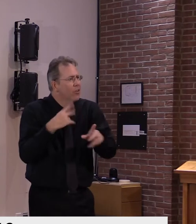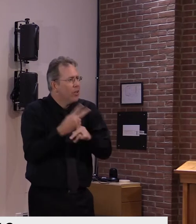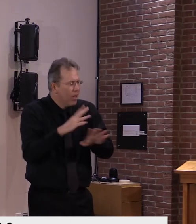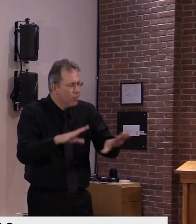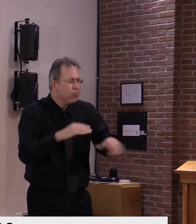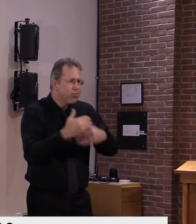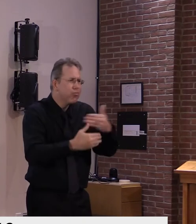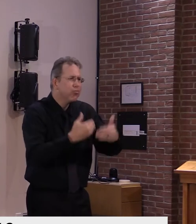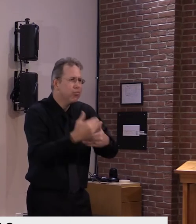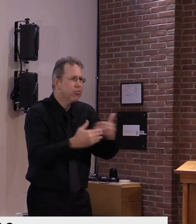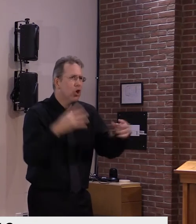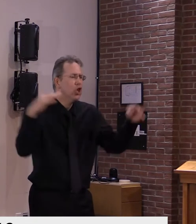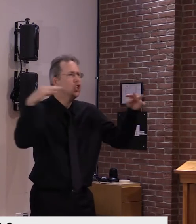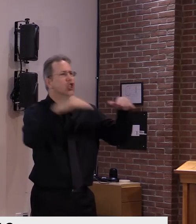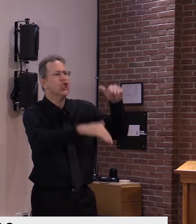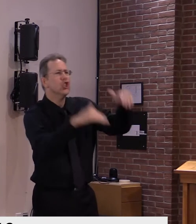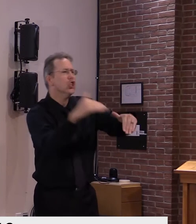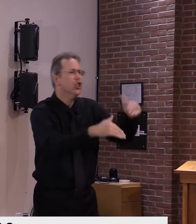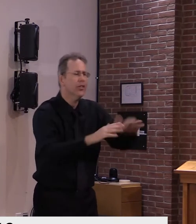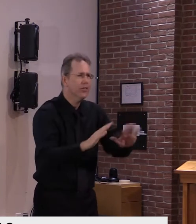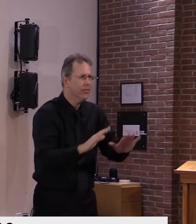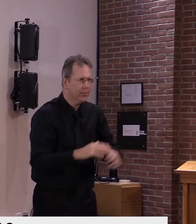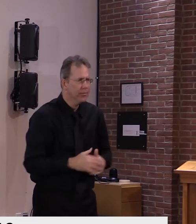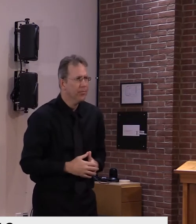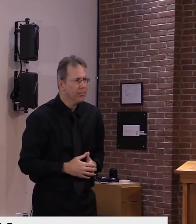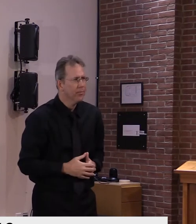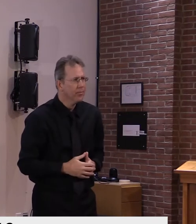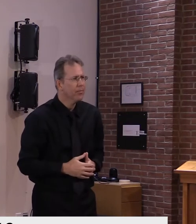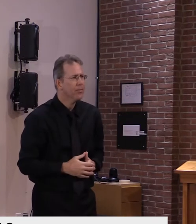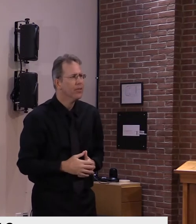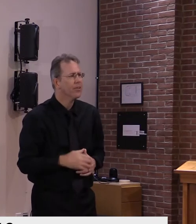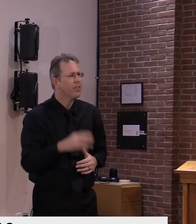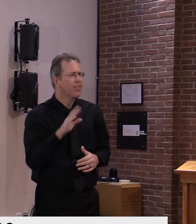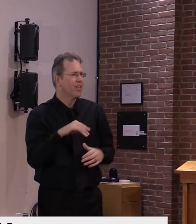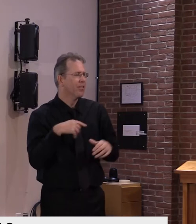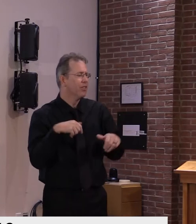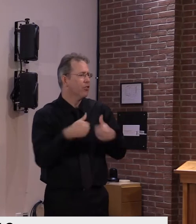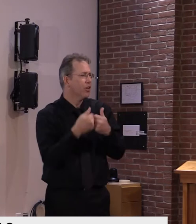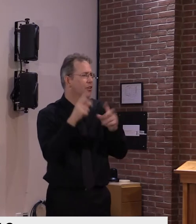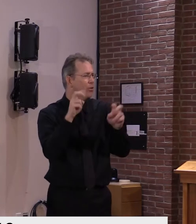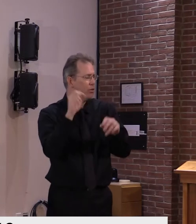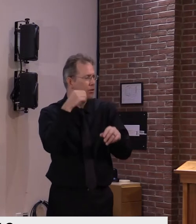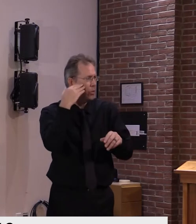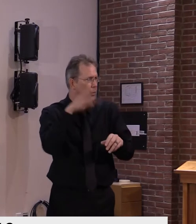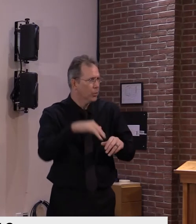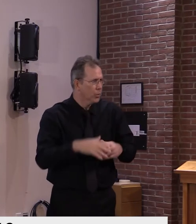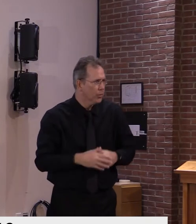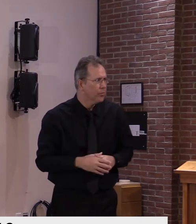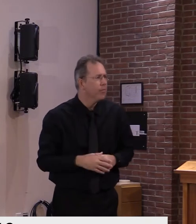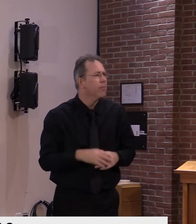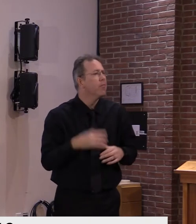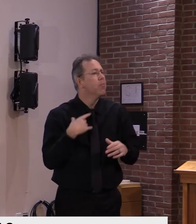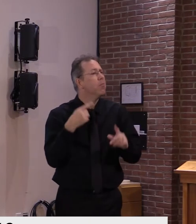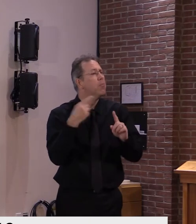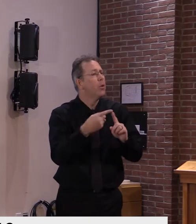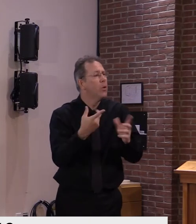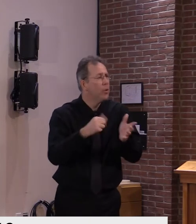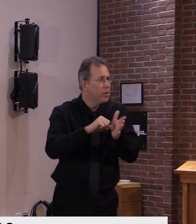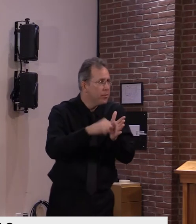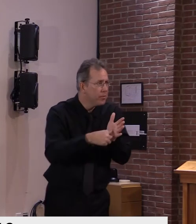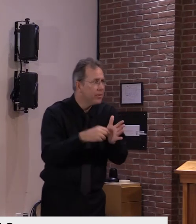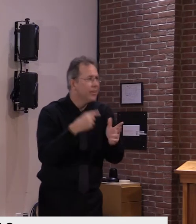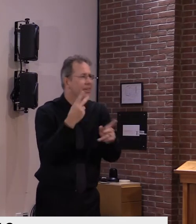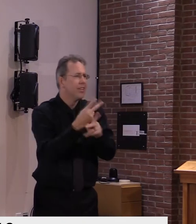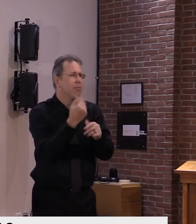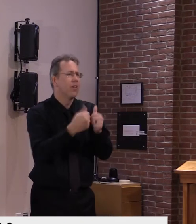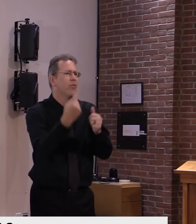to challenging issues the governor alluded to, but you know, our bottom line was I think we're just trying to keep everyone safe and equip schools with the